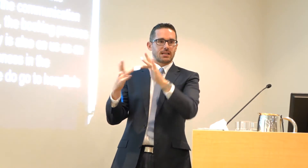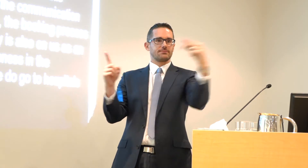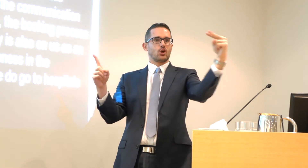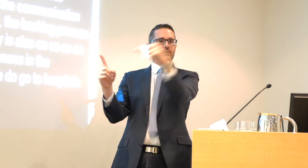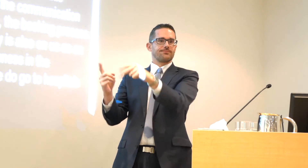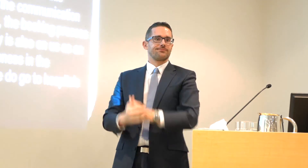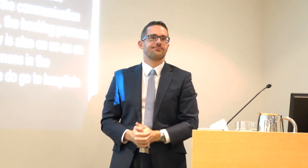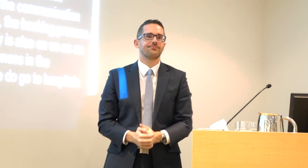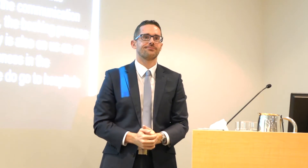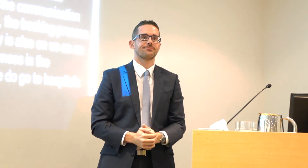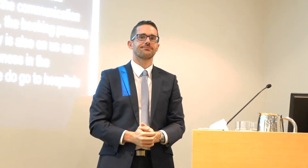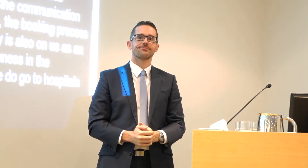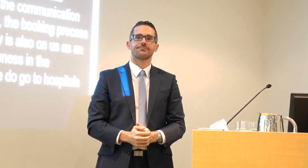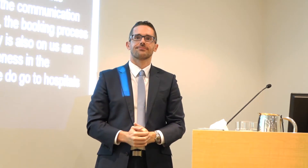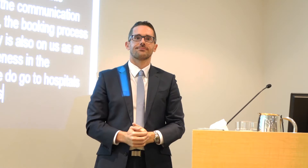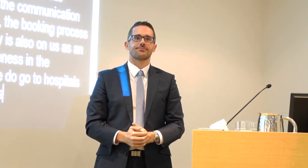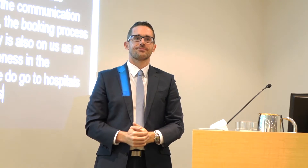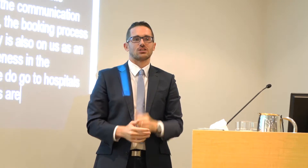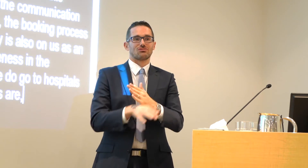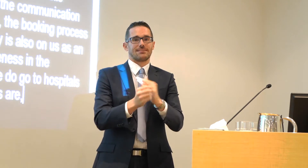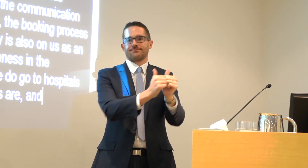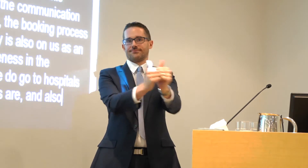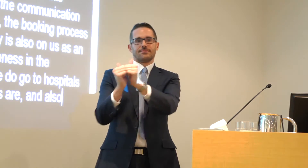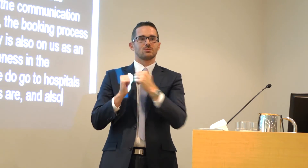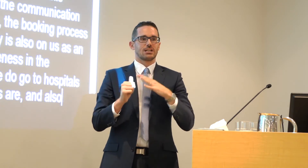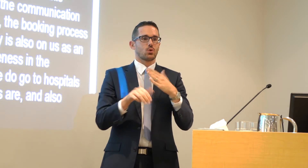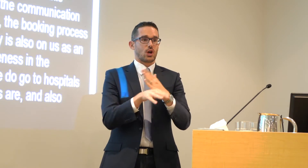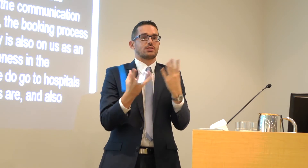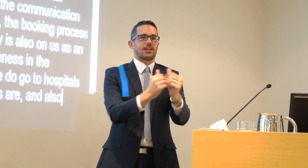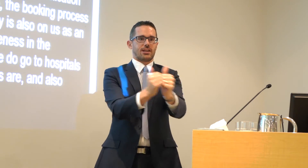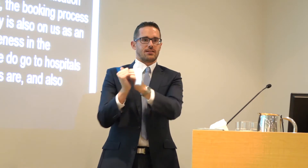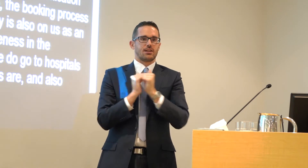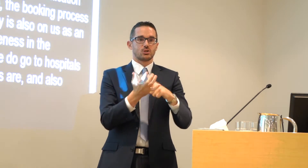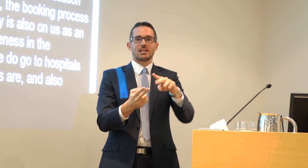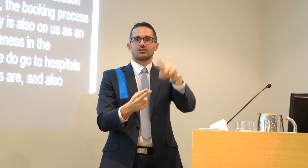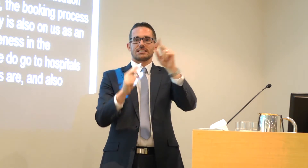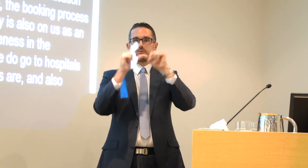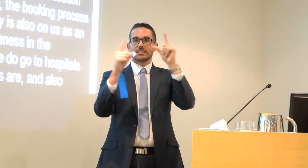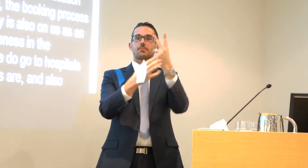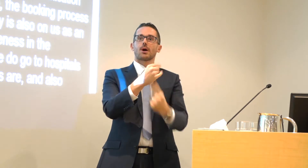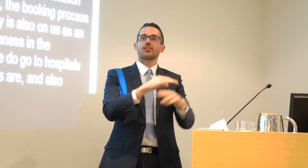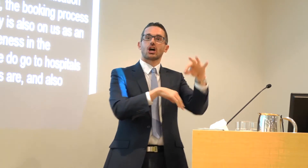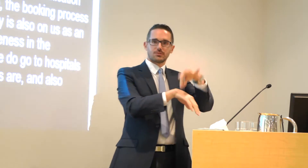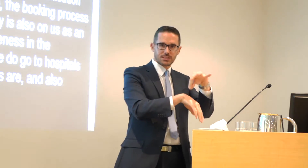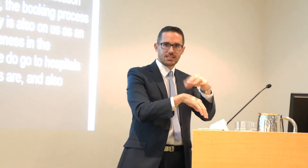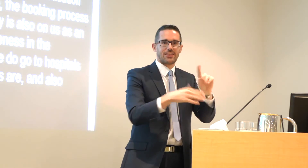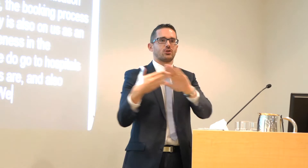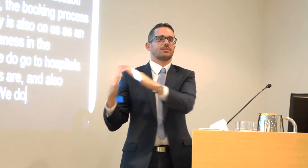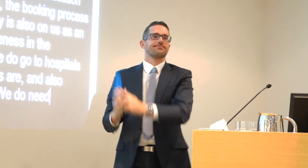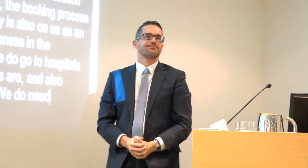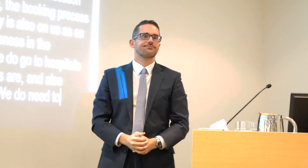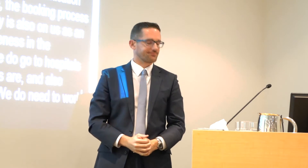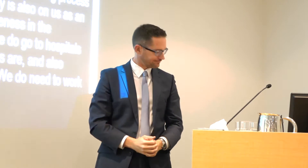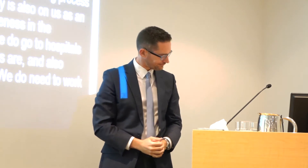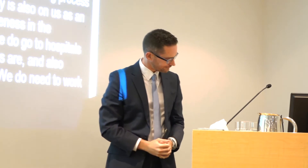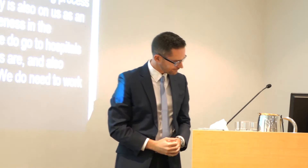to communicate what their rights are, and also encourage the practitioners to look at this resource. So we do need to work together to increase